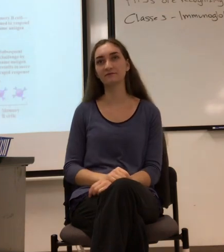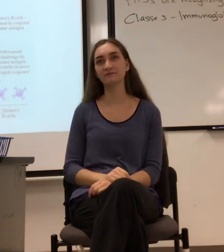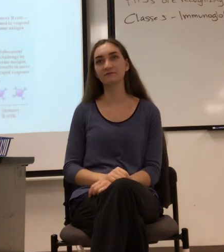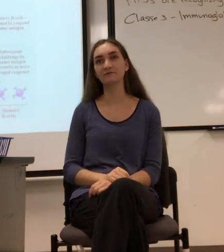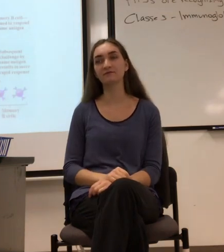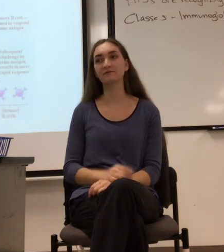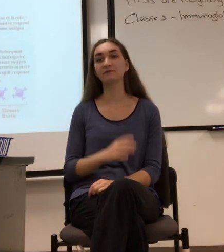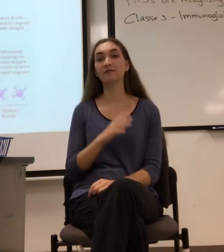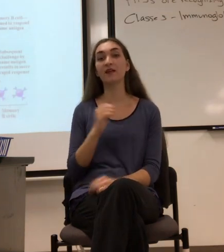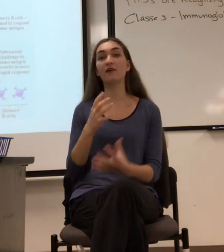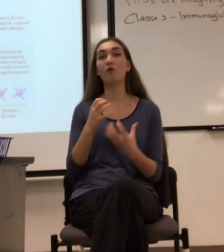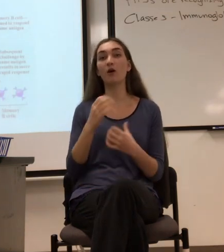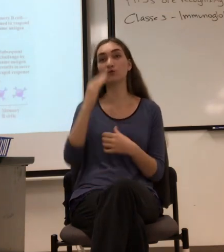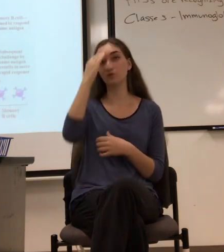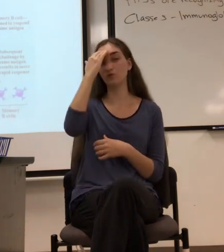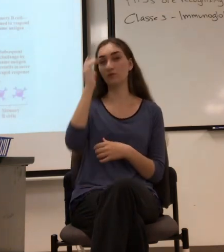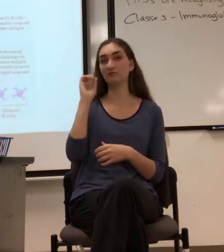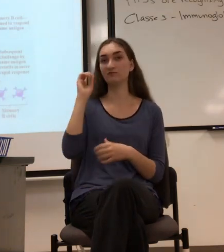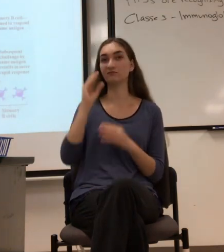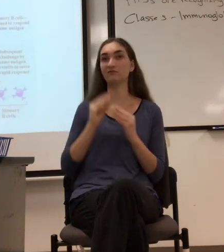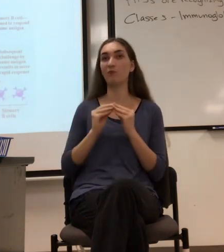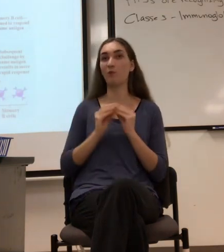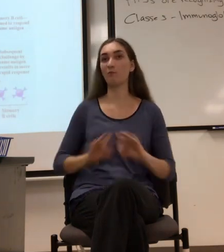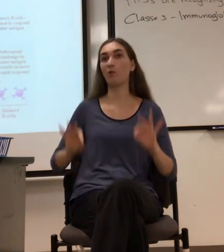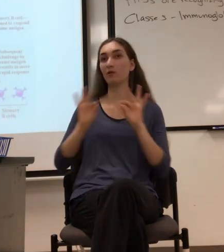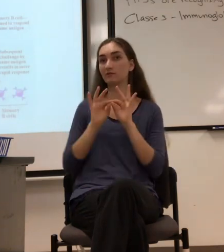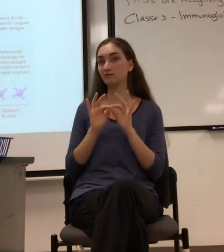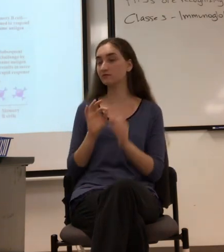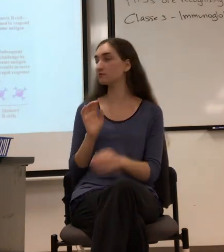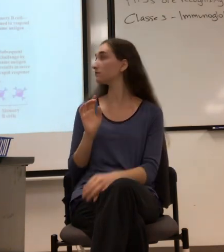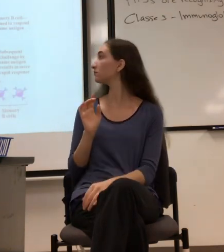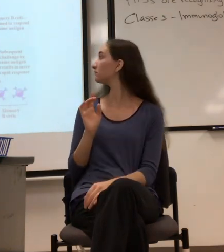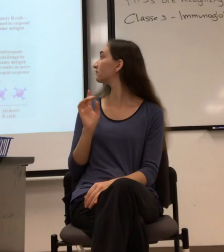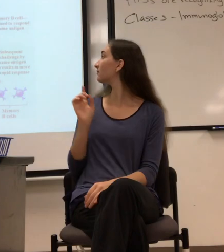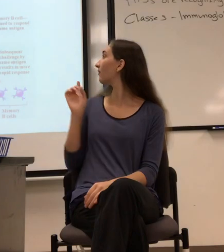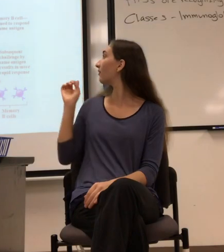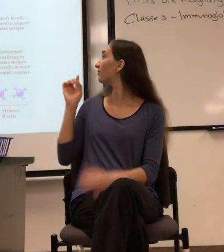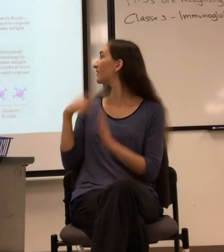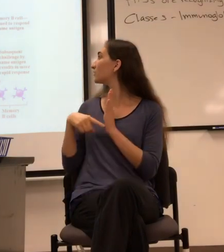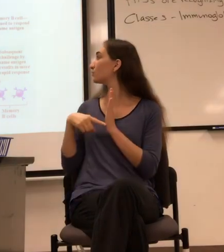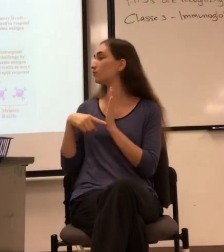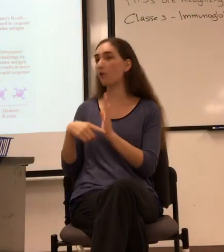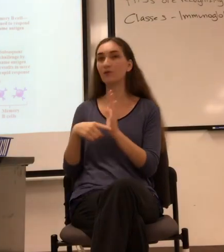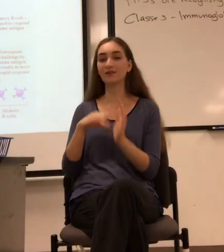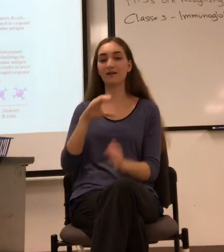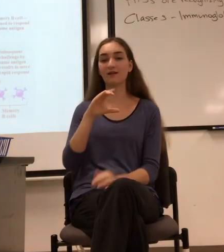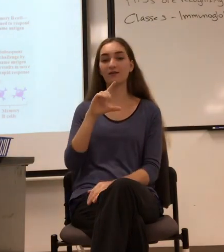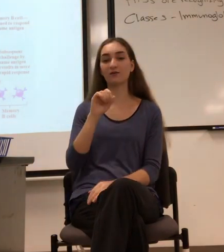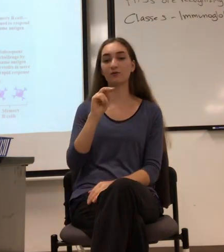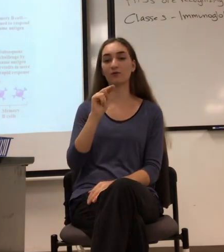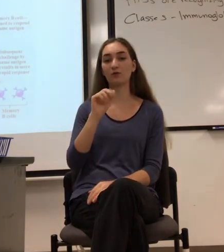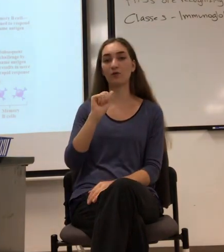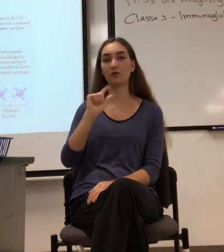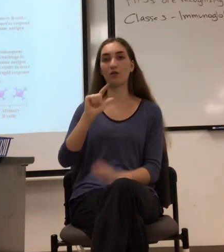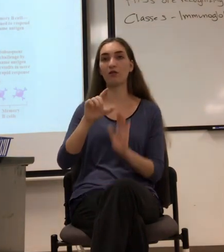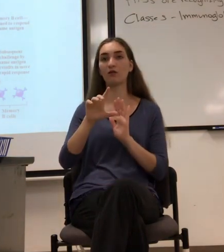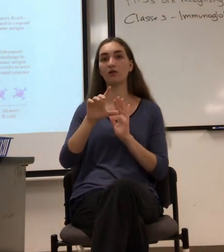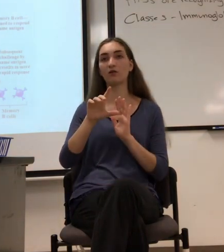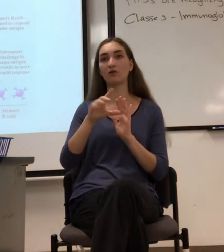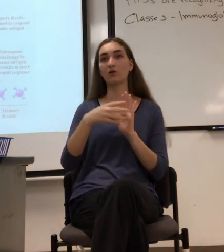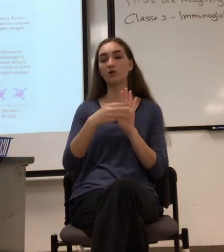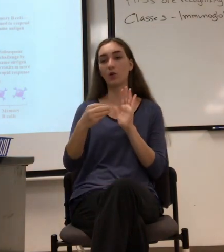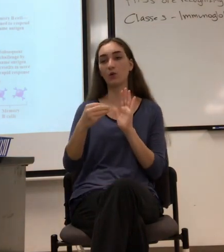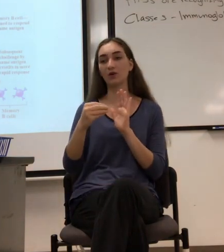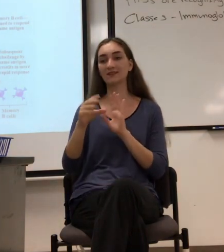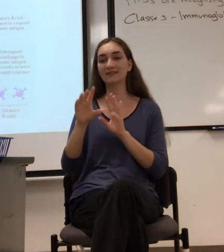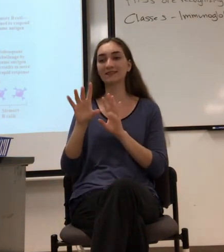And I want you to know this. This is more important. This shows that clonal selection theory I was telling you about. Look at the top of the figure. How many